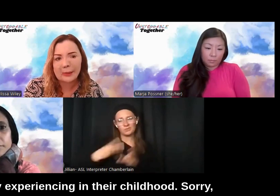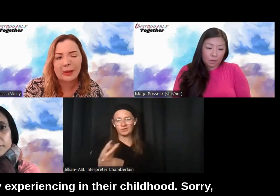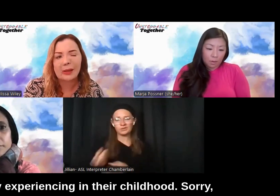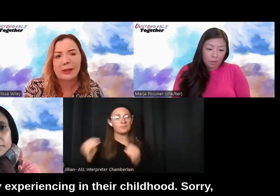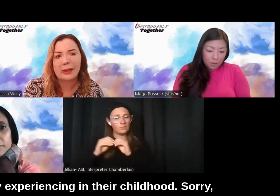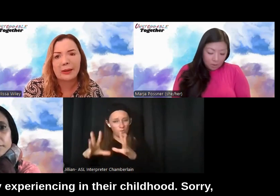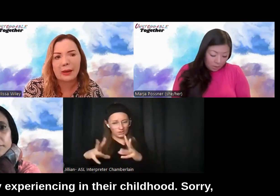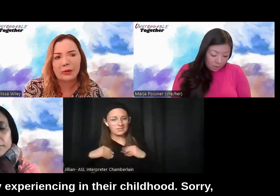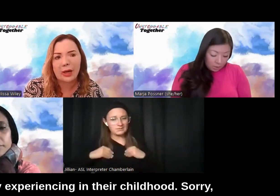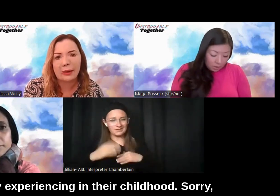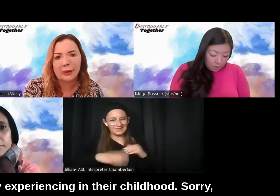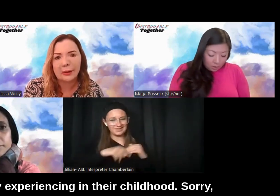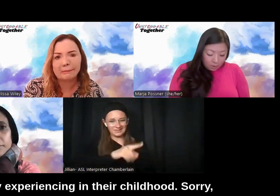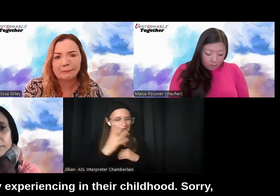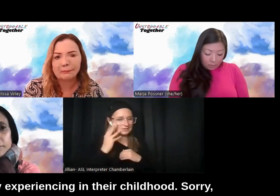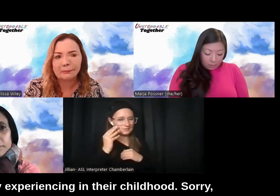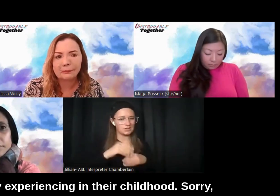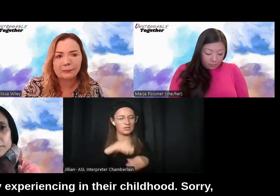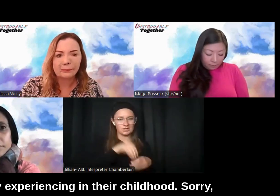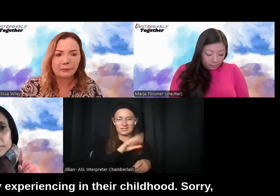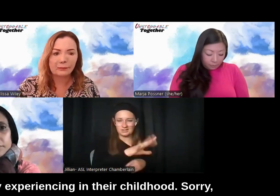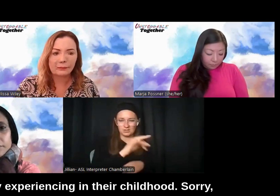probably experiencing in their childhood.